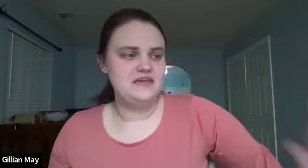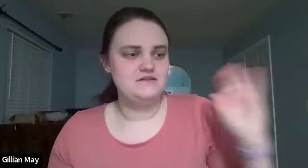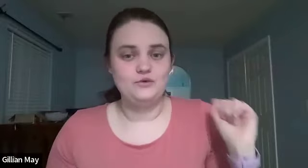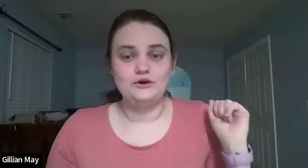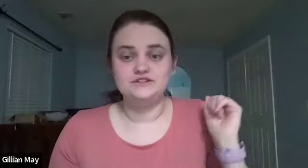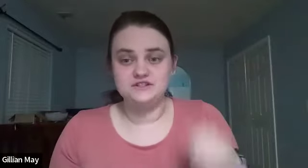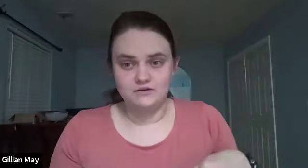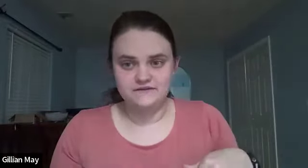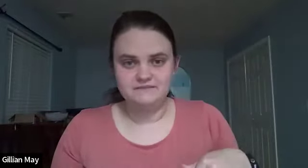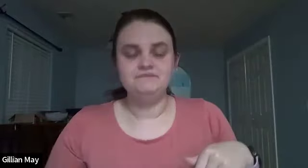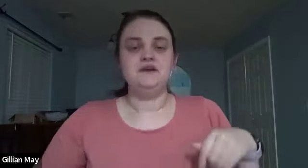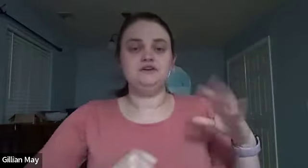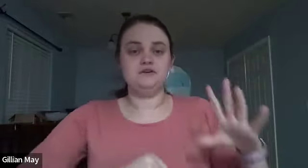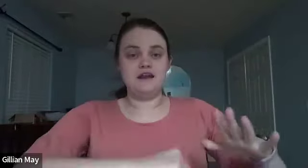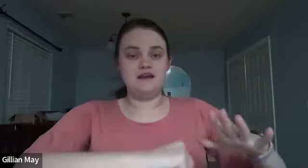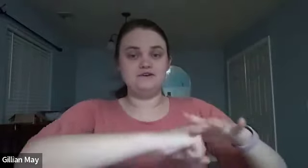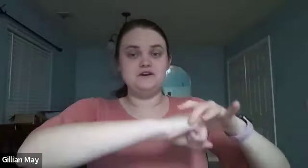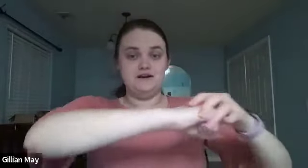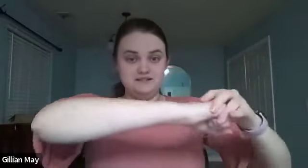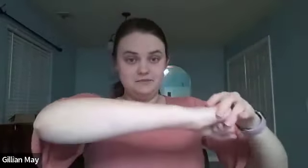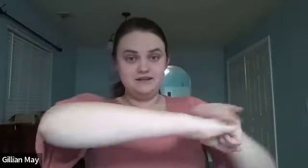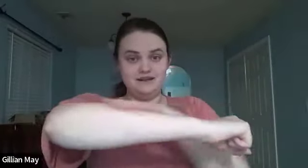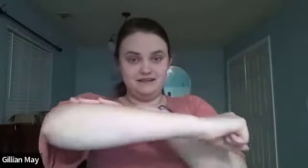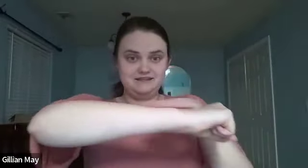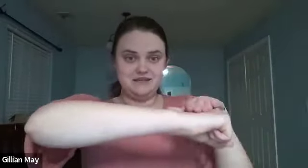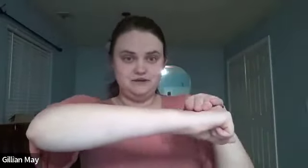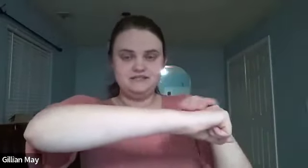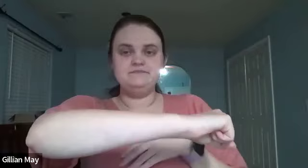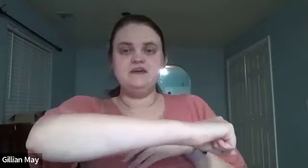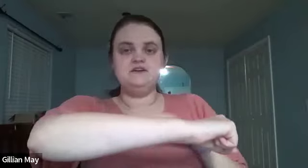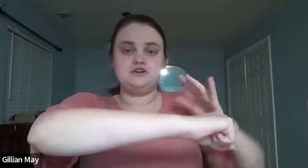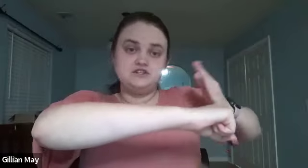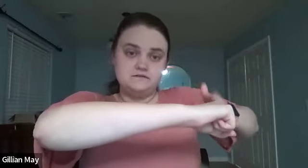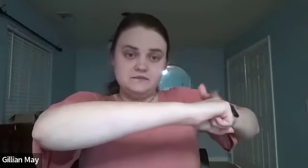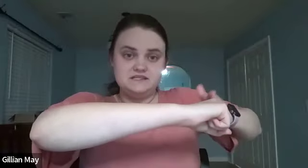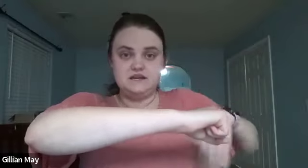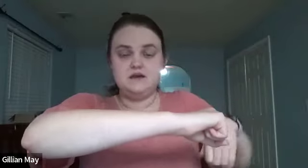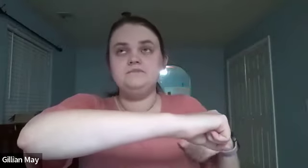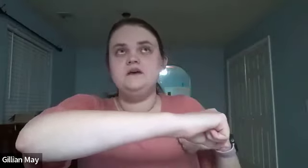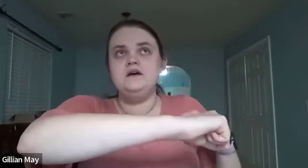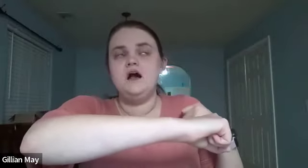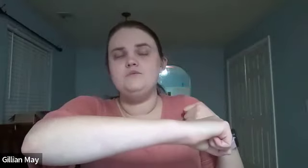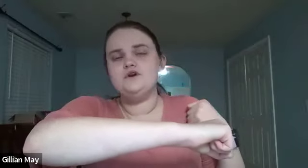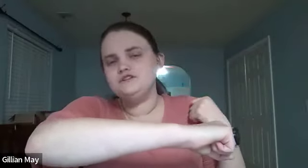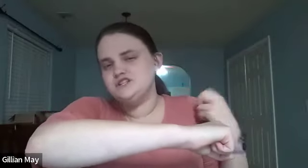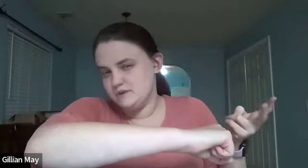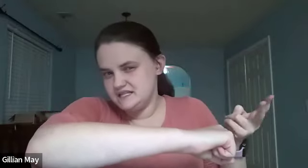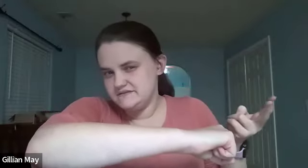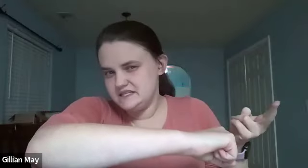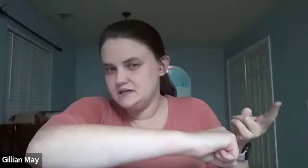Then for dolphin, you're gonna have your non-dominant again sideways. You're gonna start from this side now. There are 2 ways I've seen them.